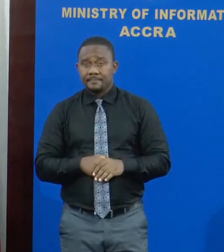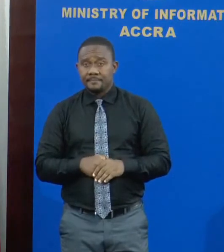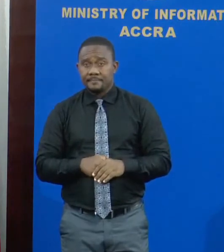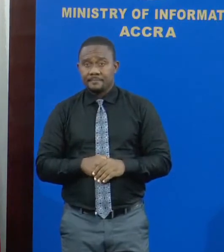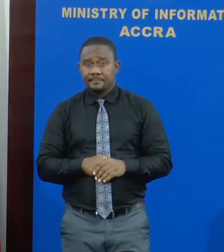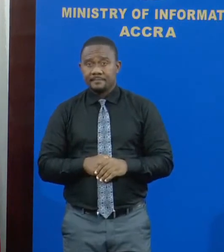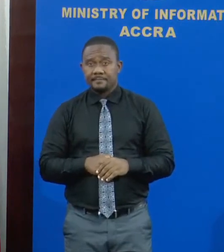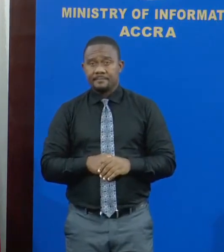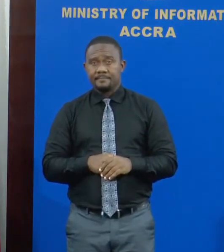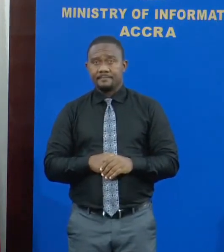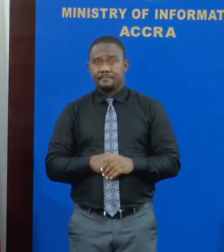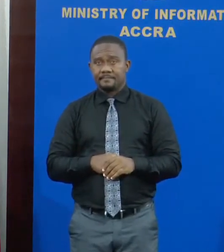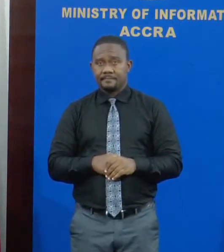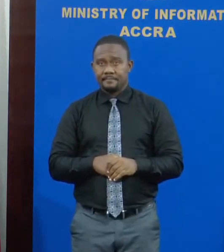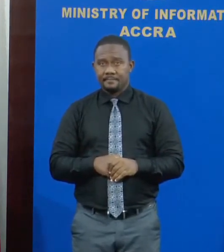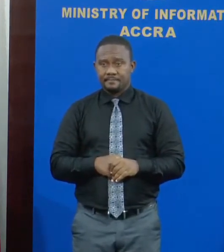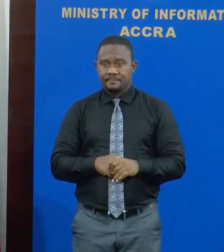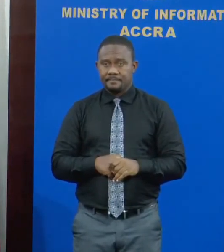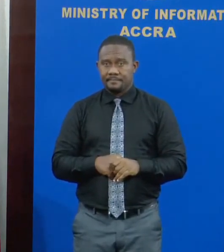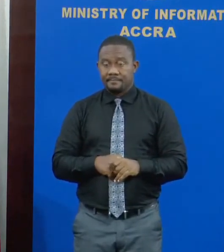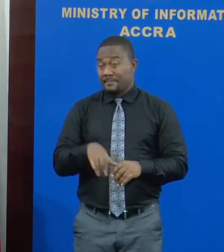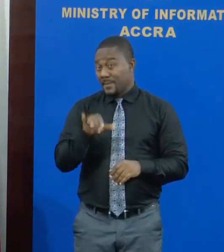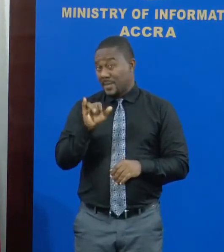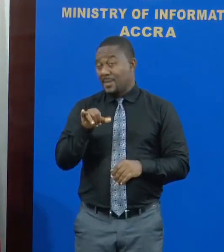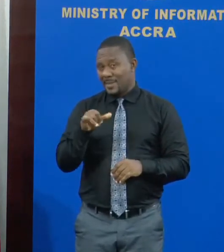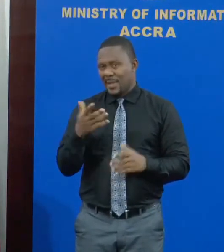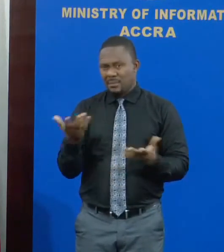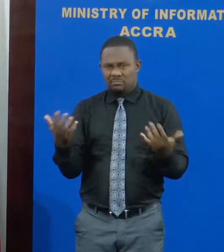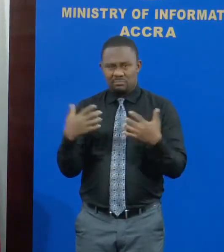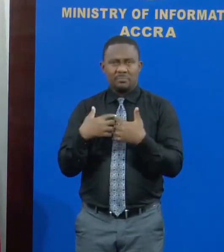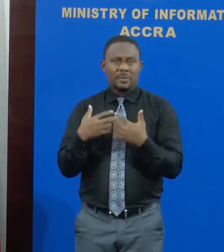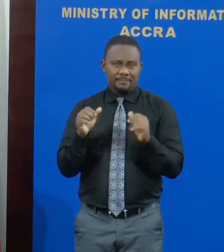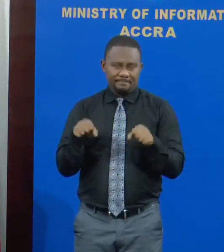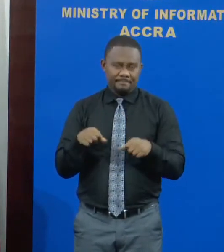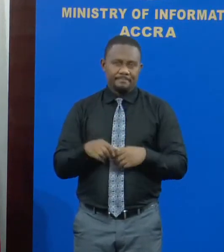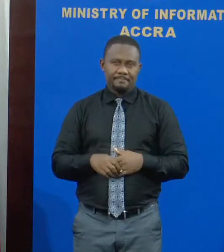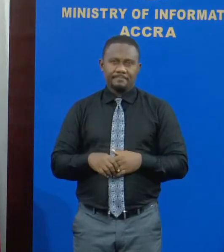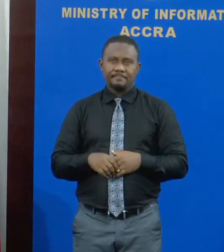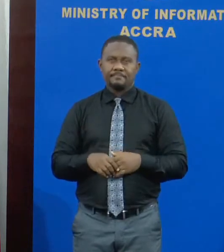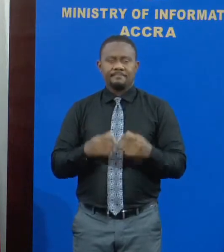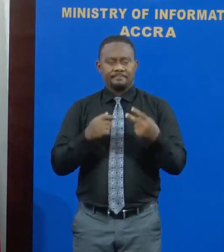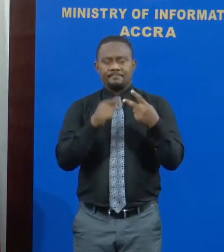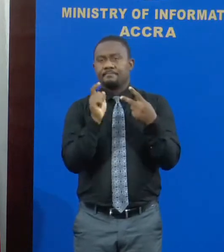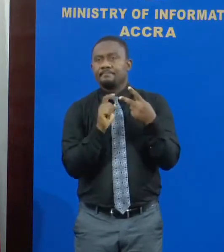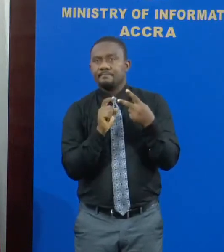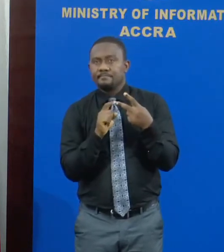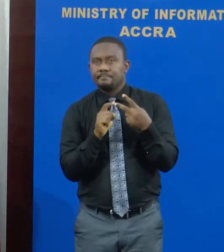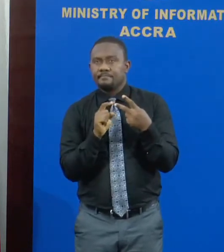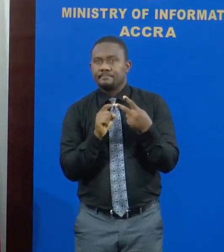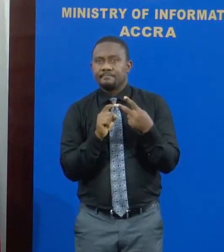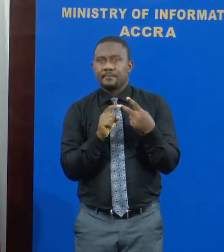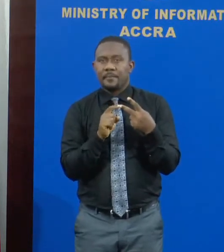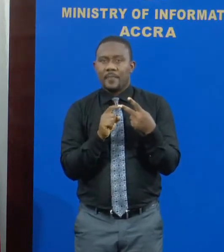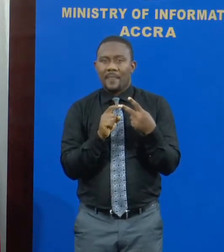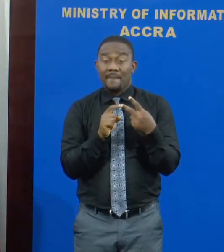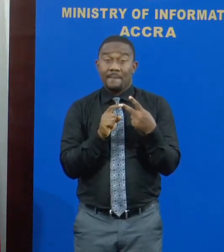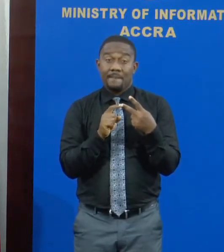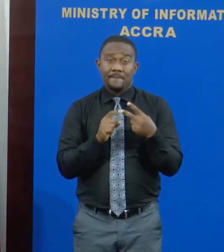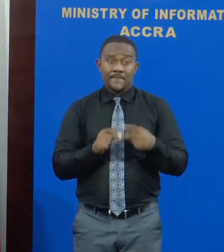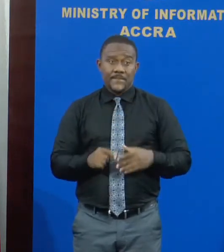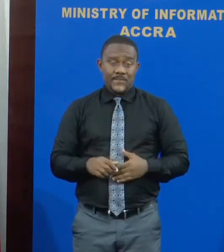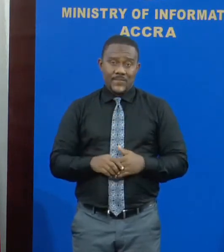Avail yourself to that method of merging your numbers. Then we have